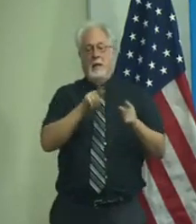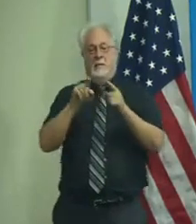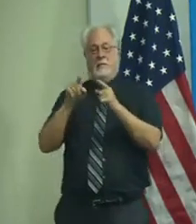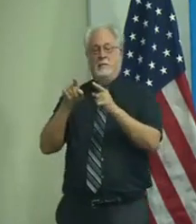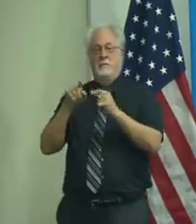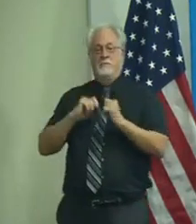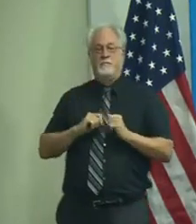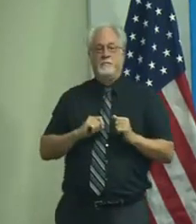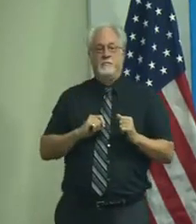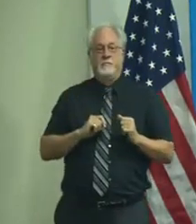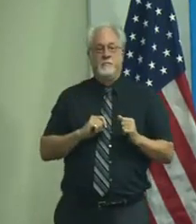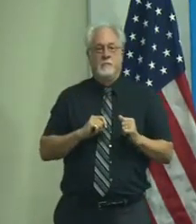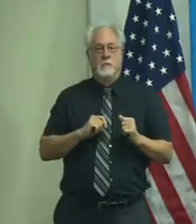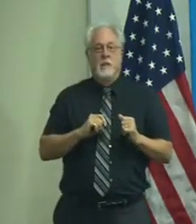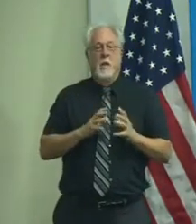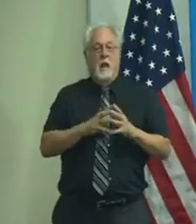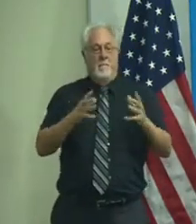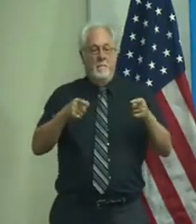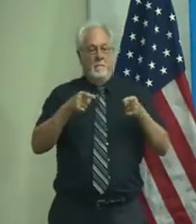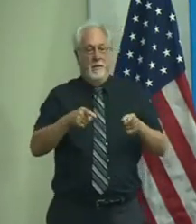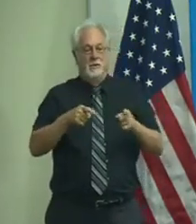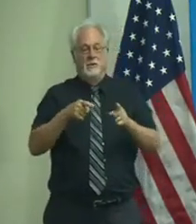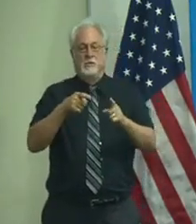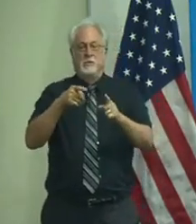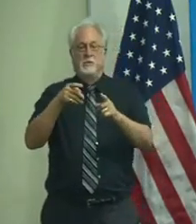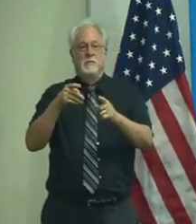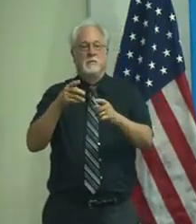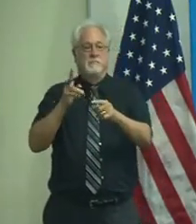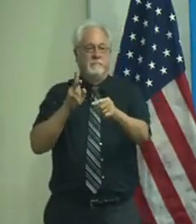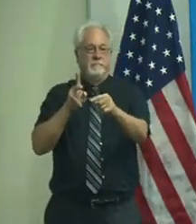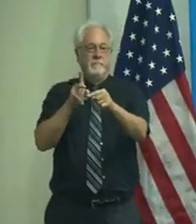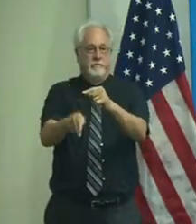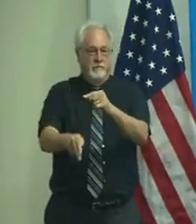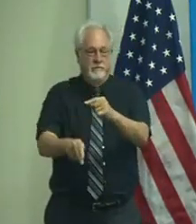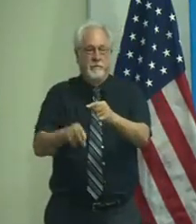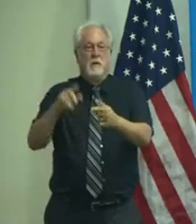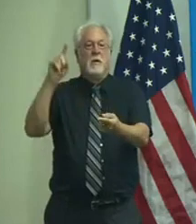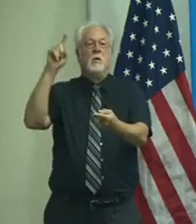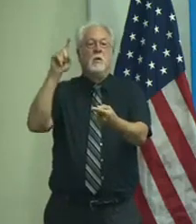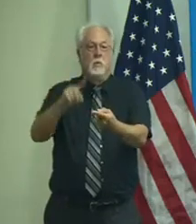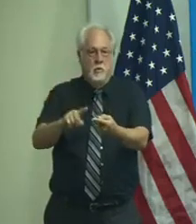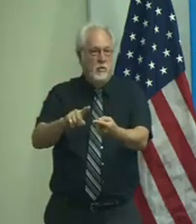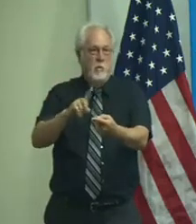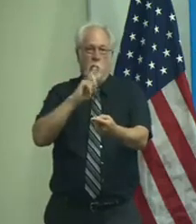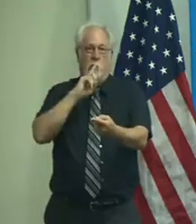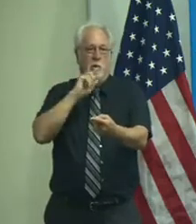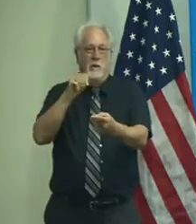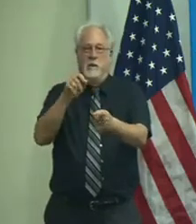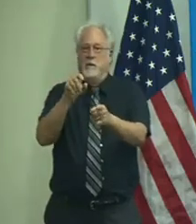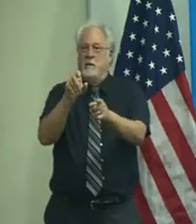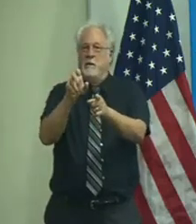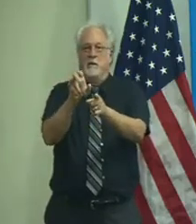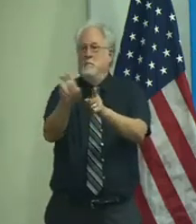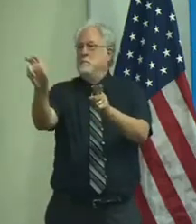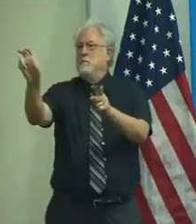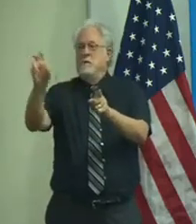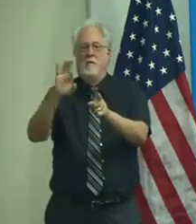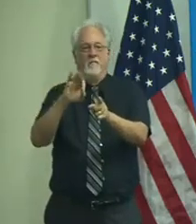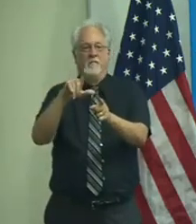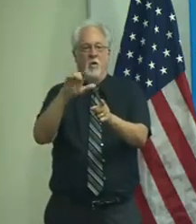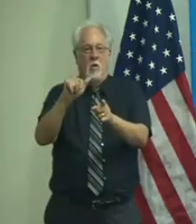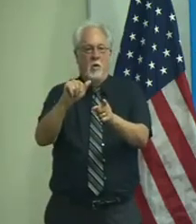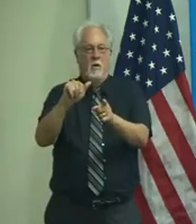Also, much of it has sheared off and is no longer even part of the main storm. It's up in the panhandle of